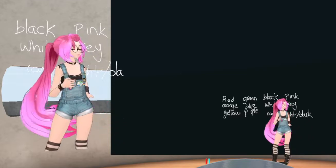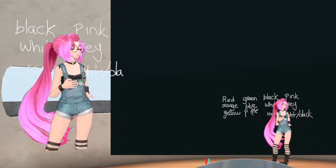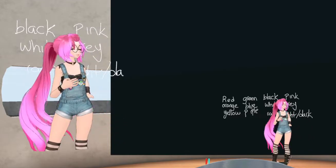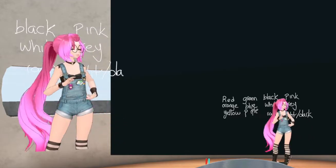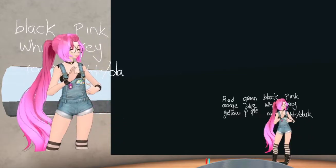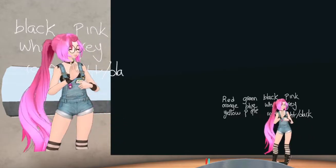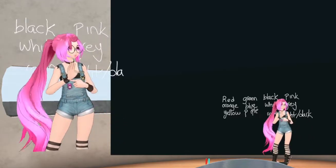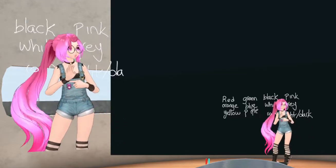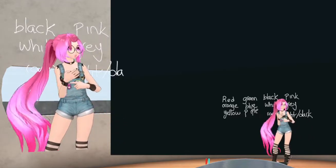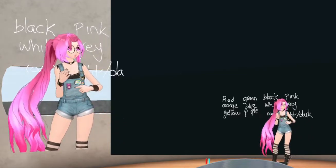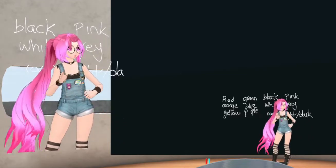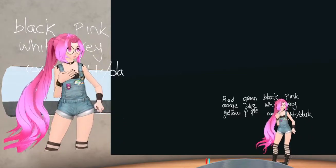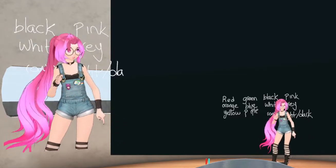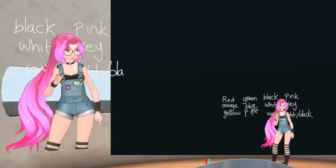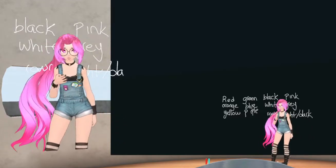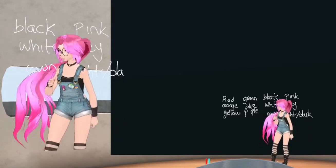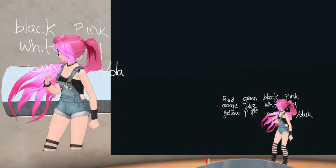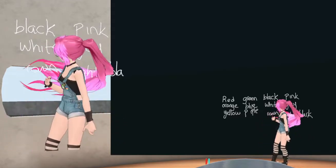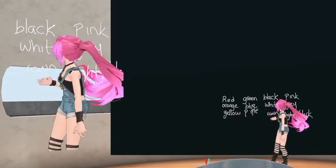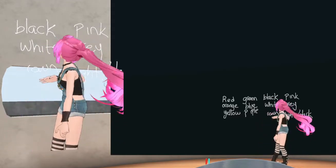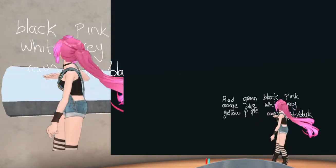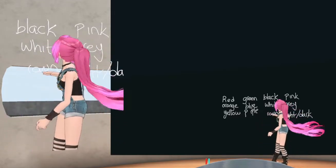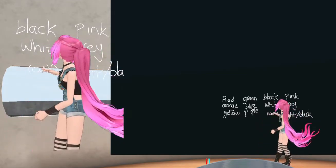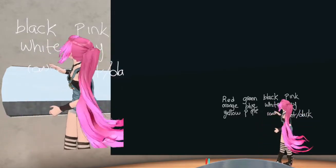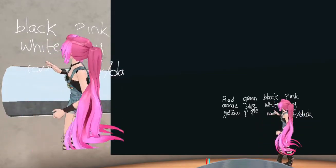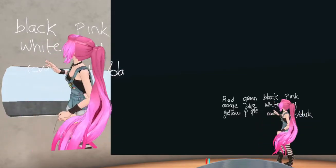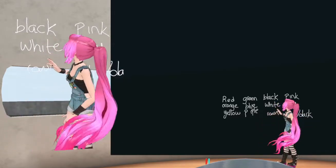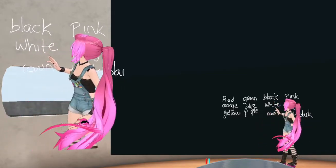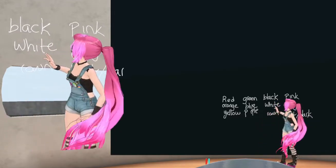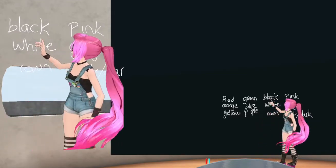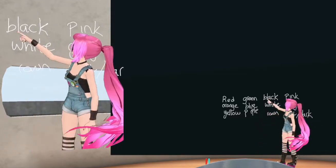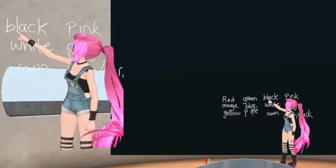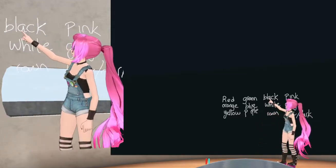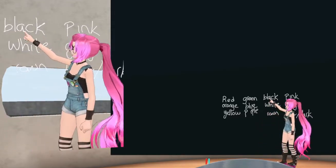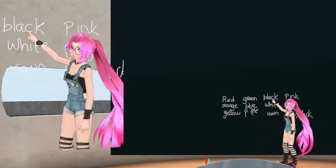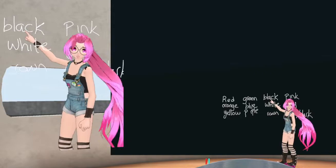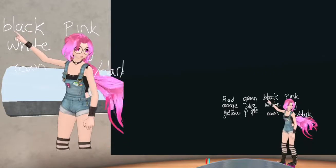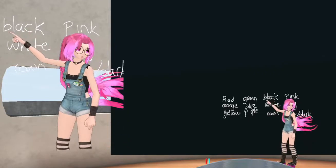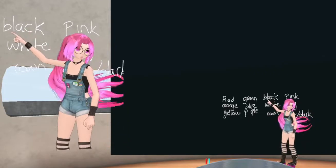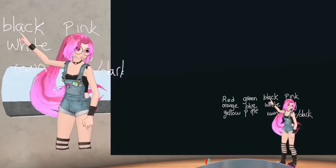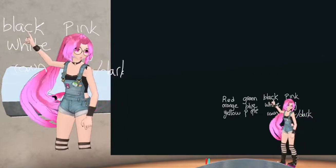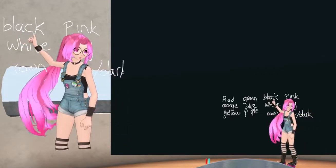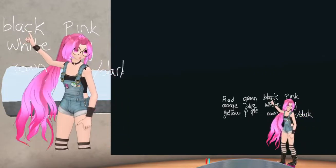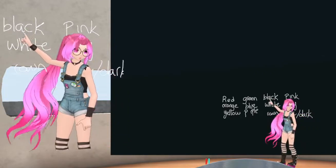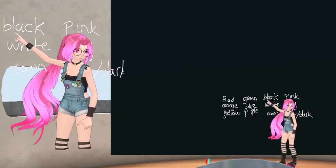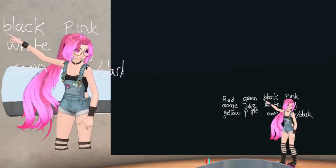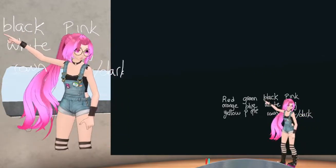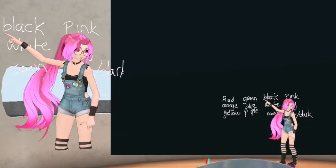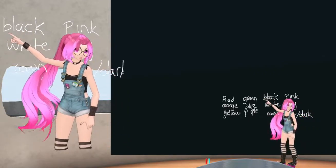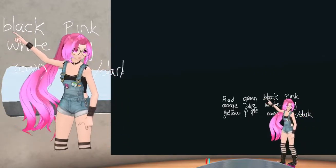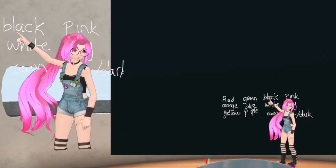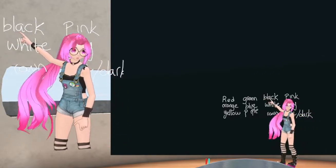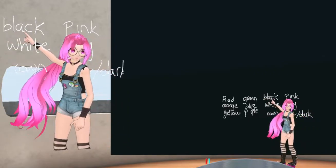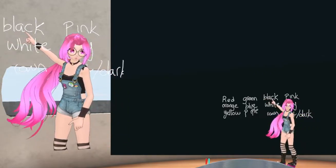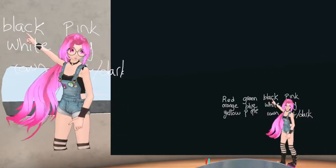Blue. Yep, the letter B, twisting. What about black?